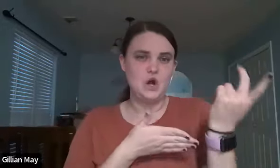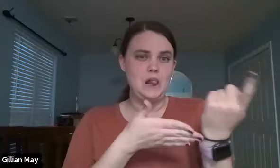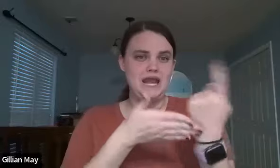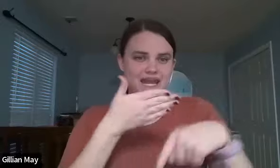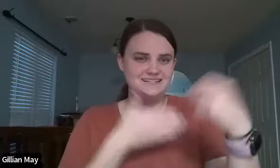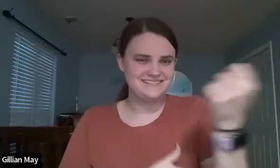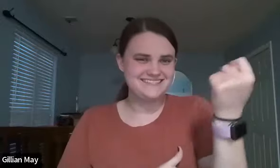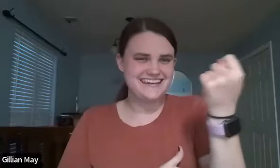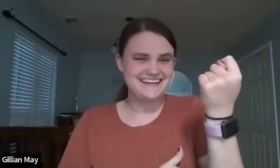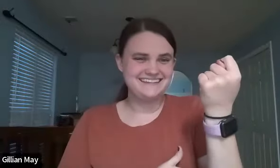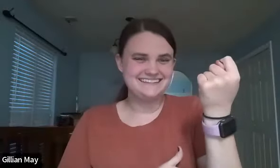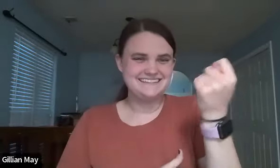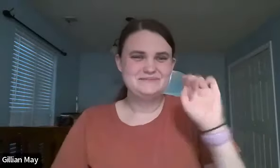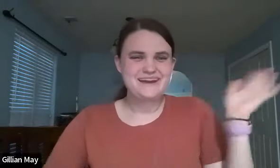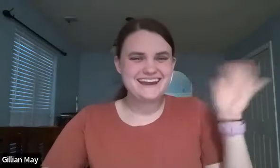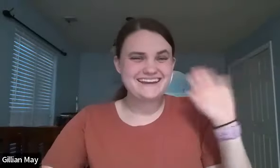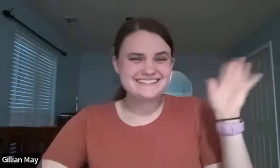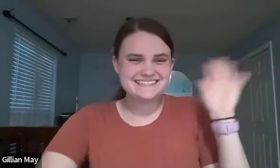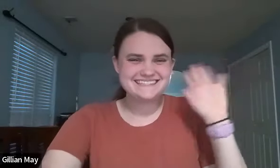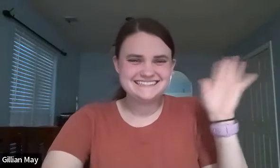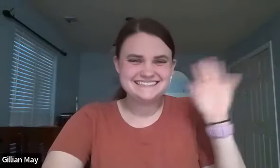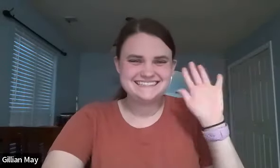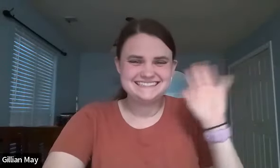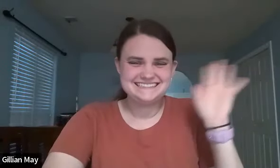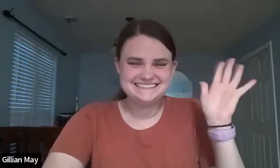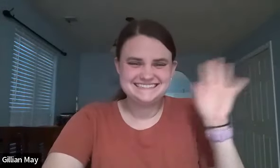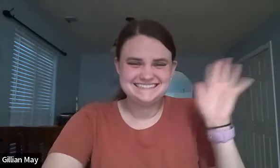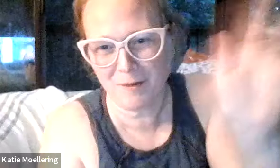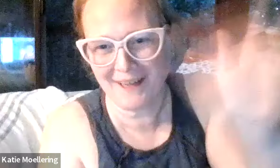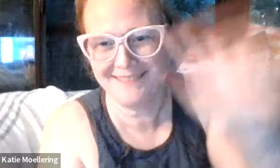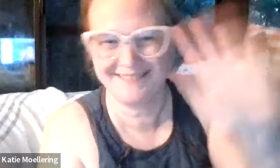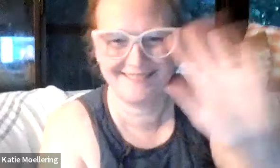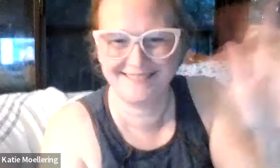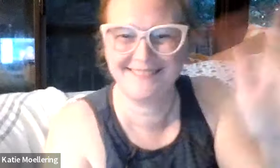all next Tuesday. Bye, guys. Bye, everybody. Bye.